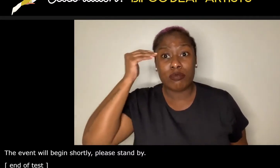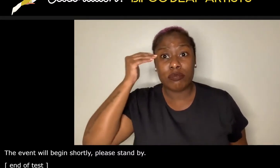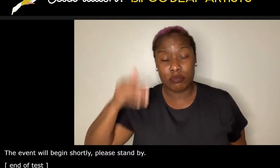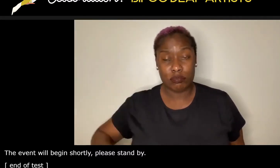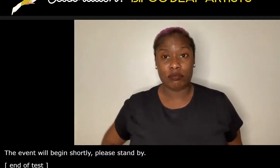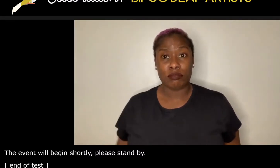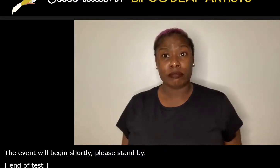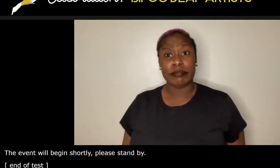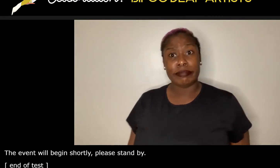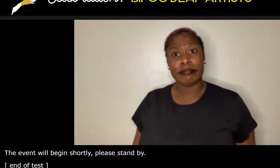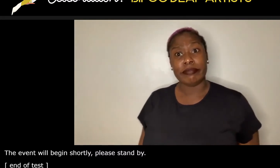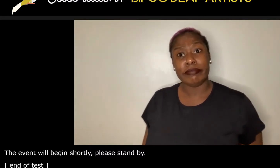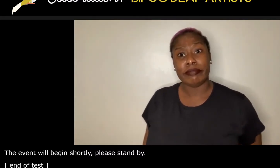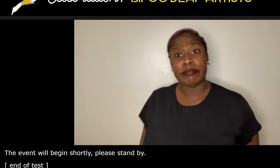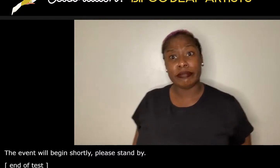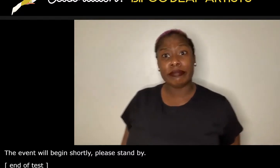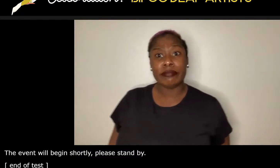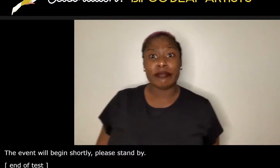Malcolm X knows this.